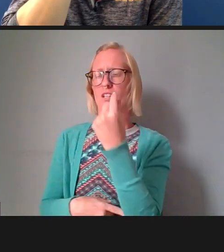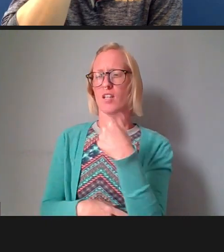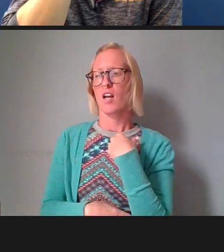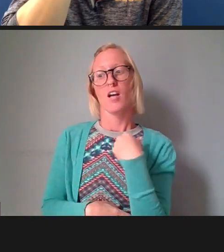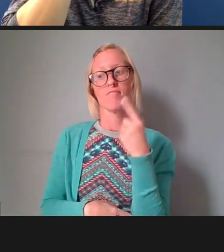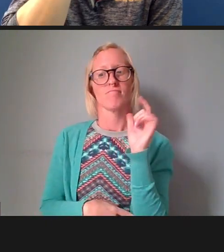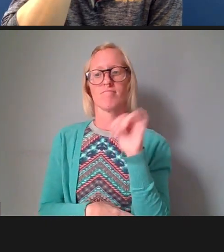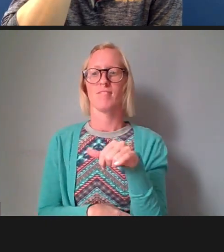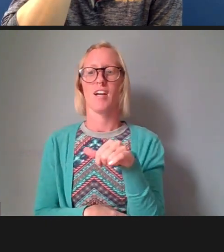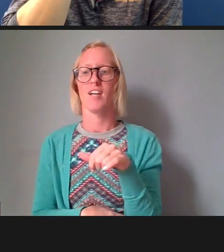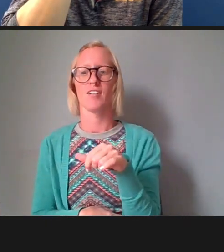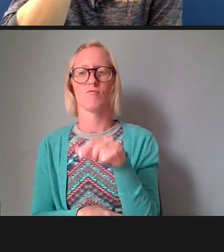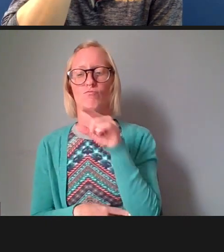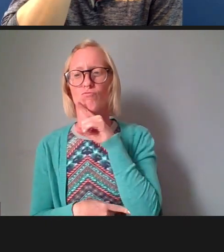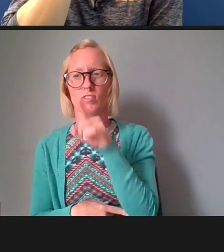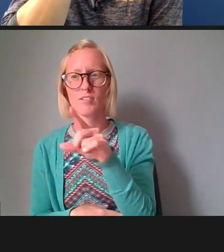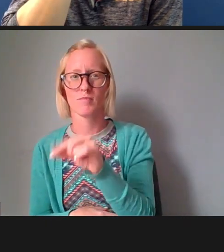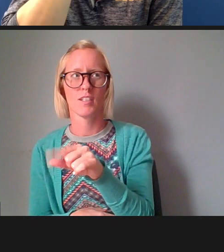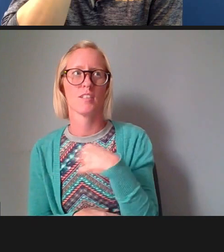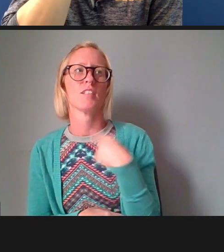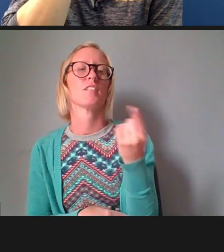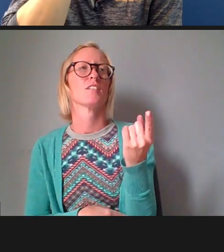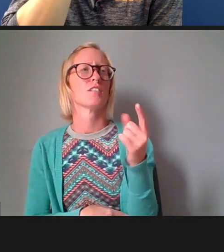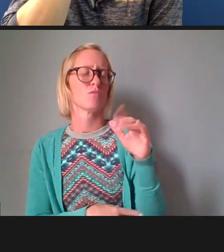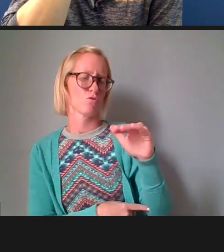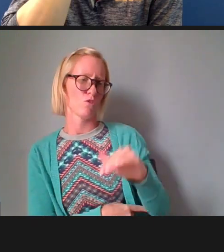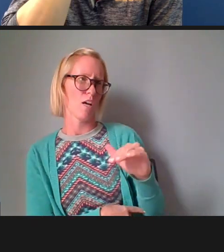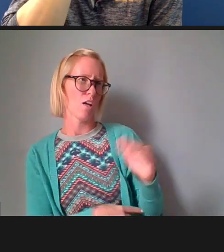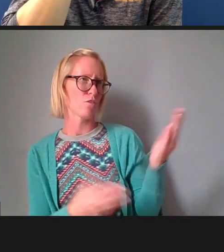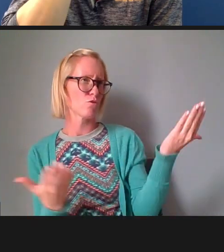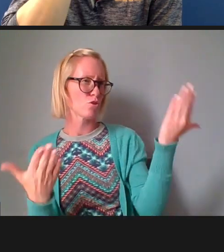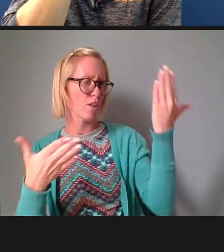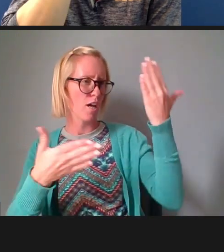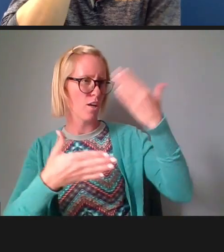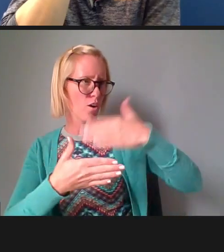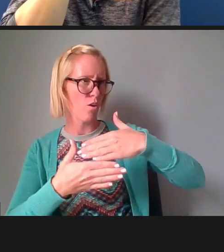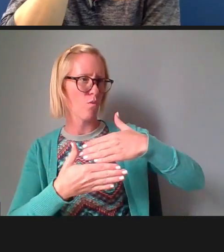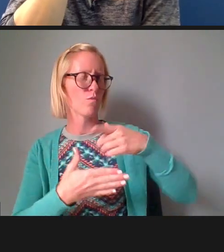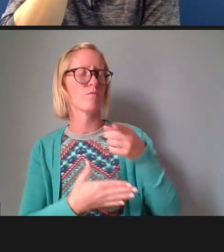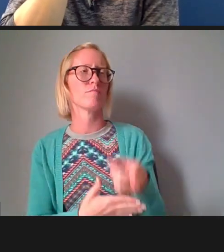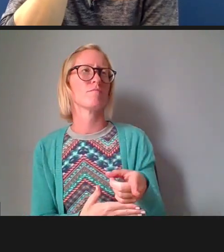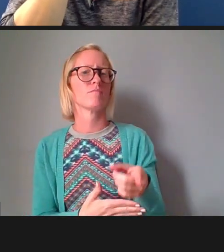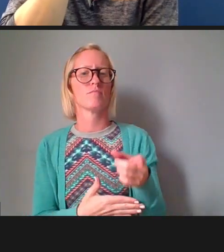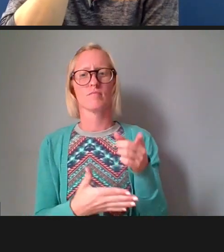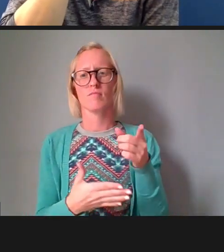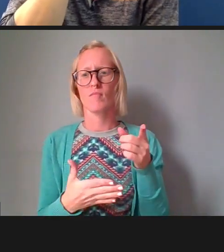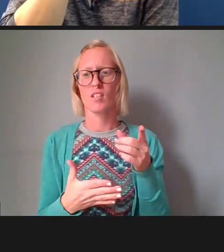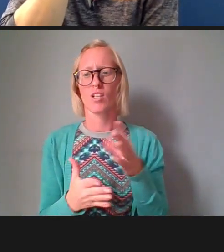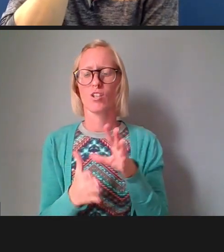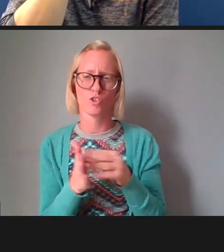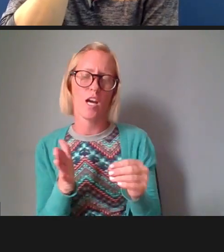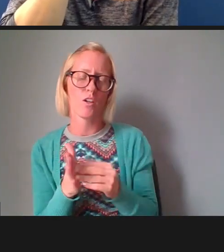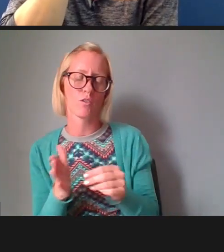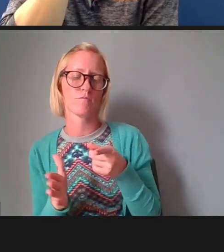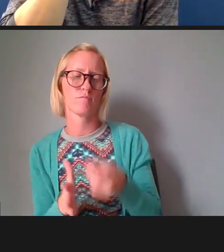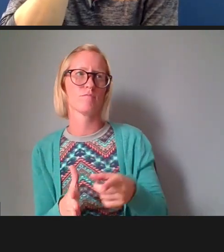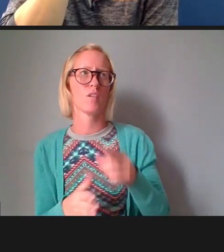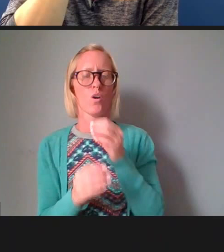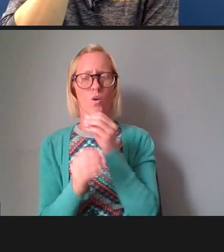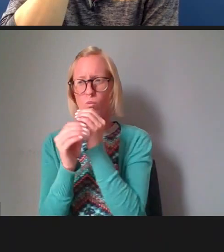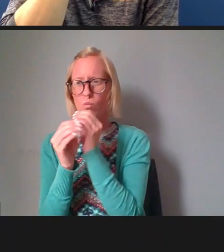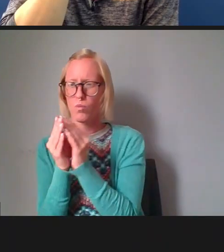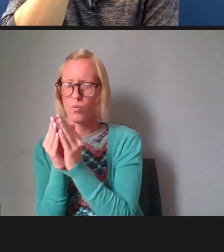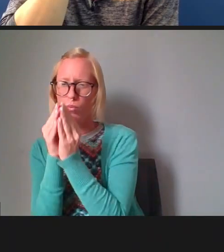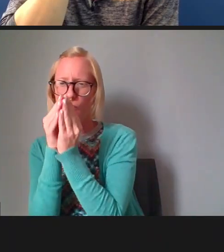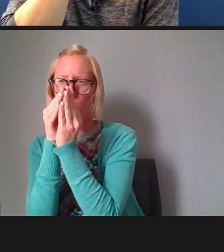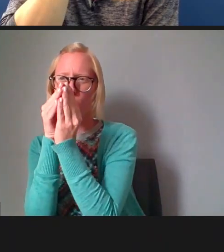shadow, shrunk by the vertical sun to a patch between the hurrying feet. Even while he blew, Ralph noticed the last pair